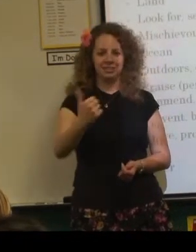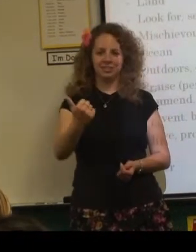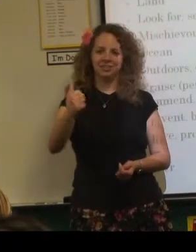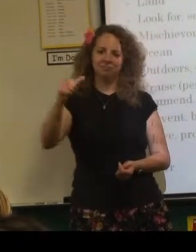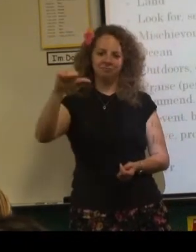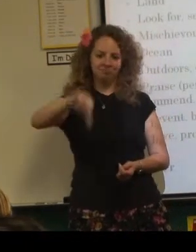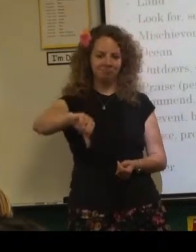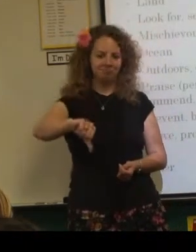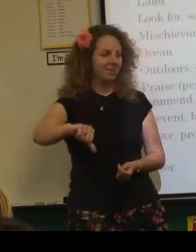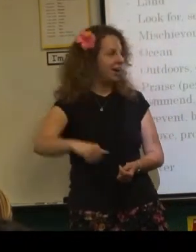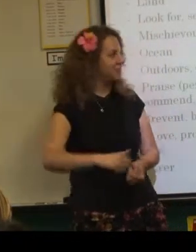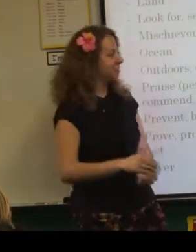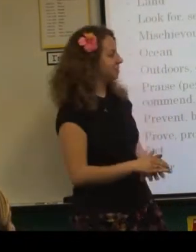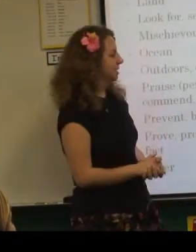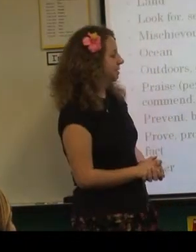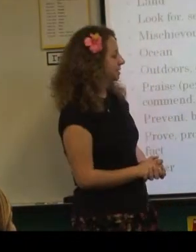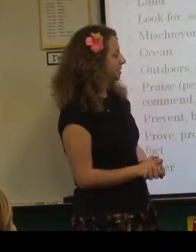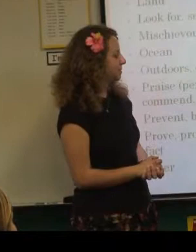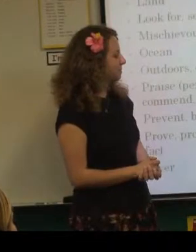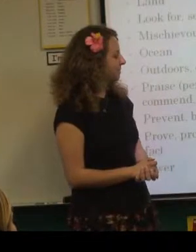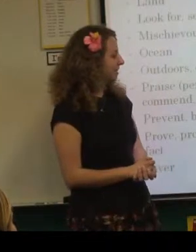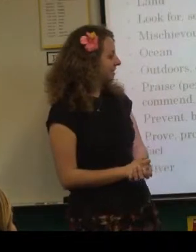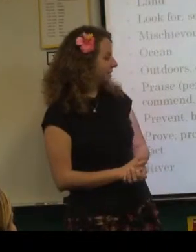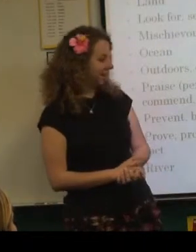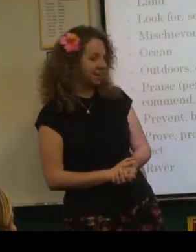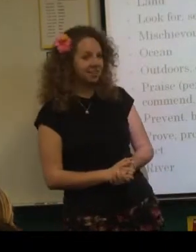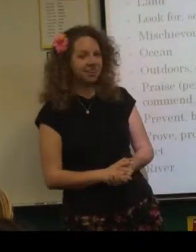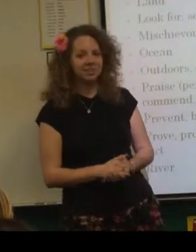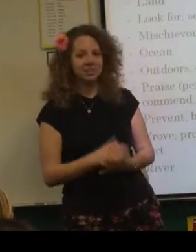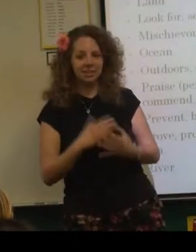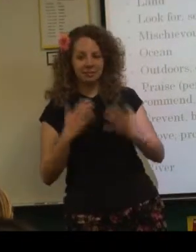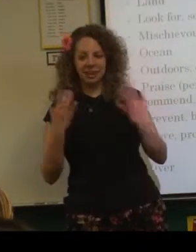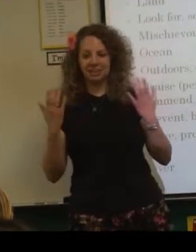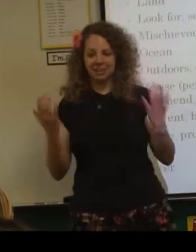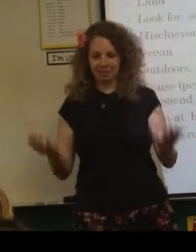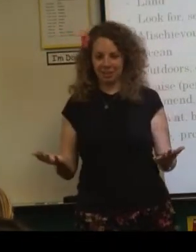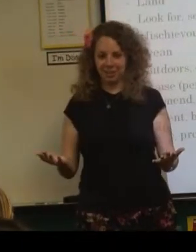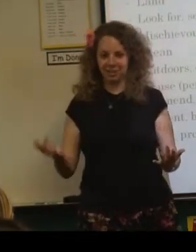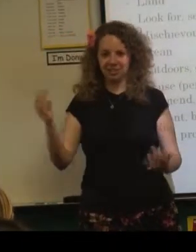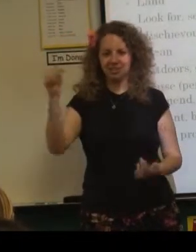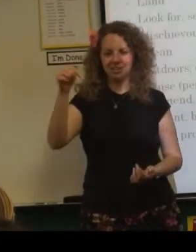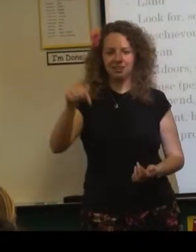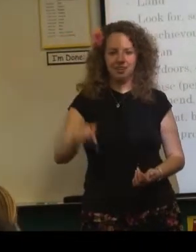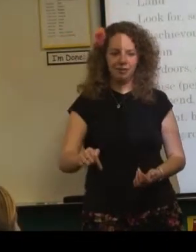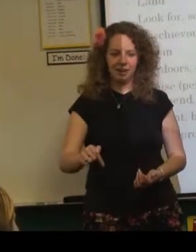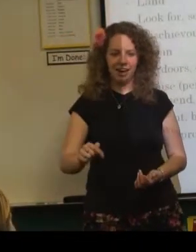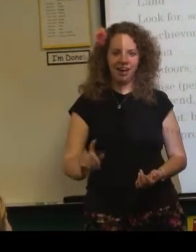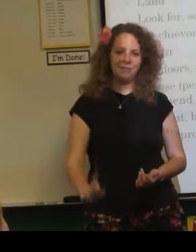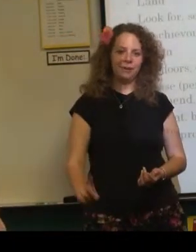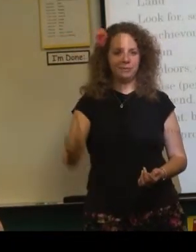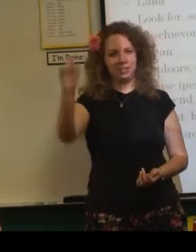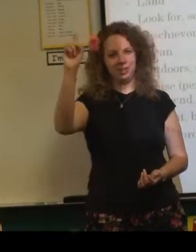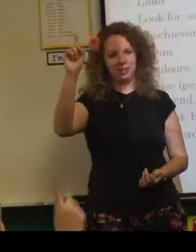still have the same meaning. So, okay, and then just like we had downstairs, we have upstairs.